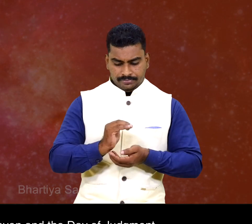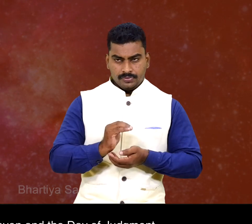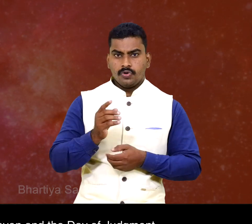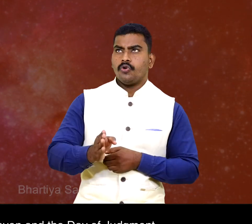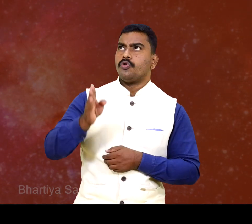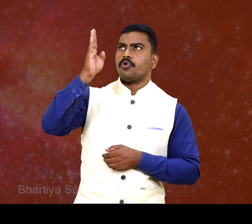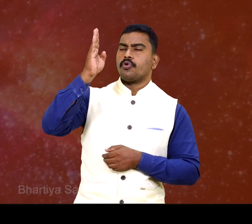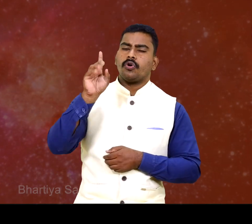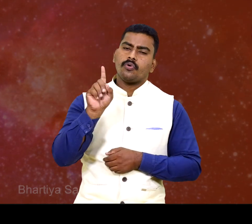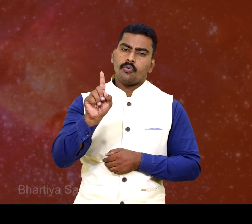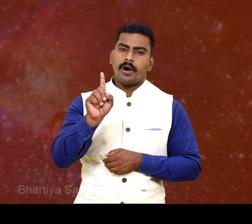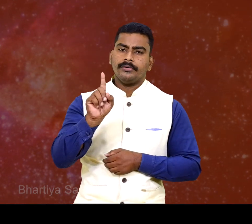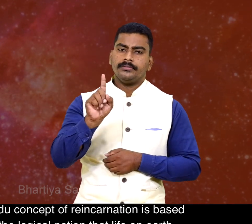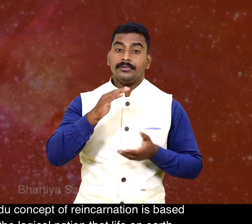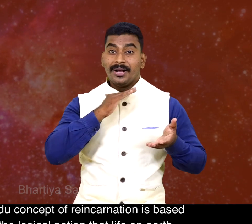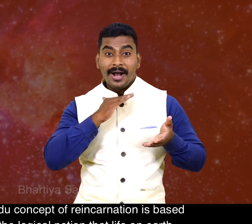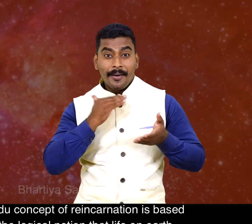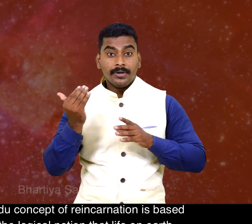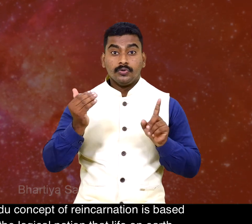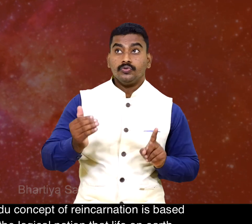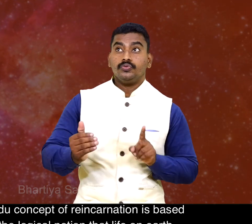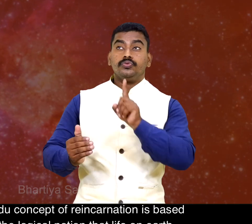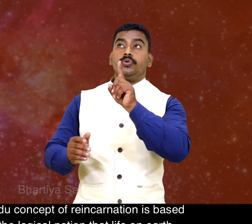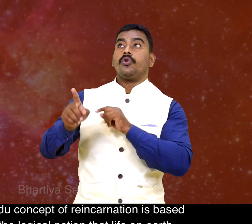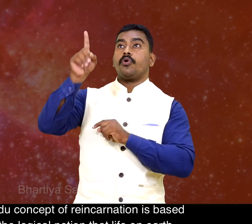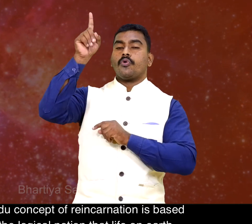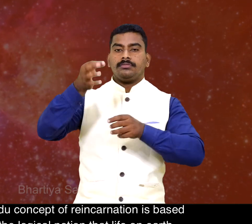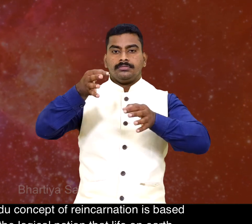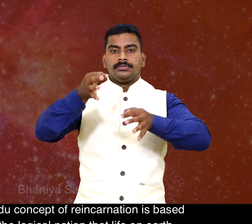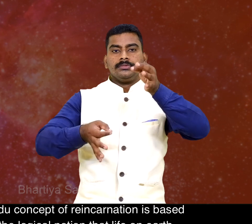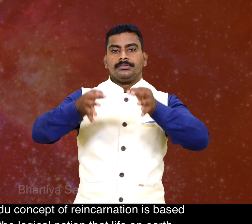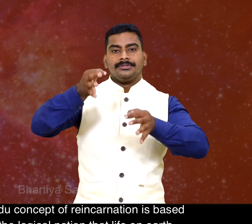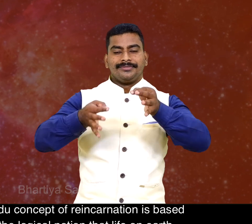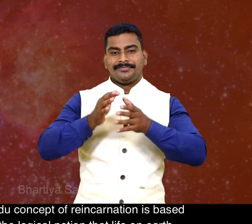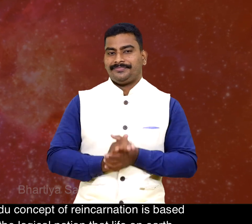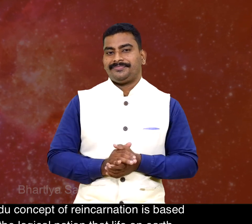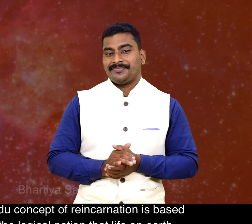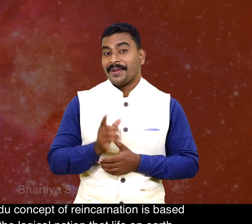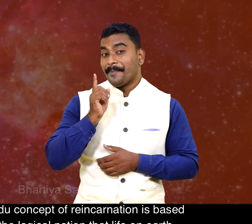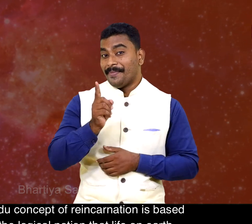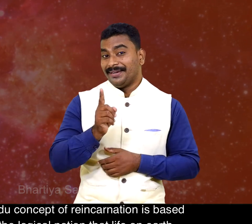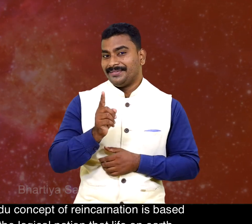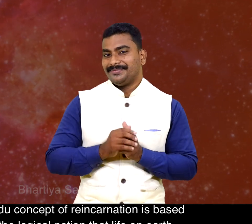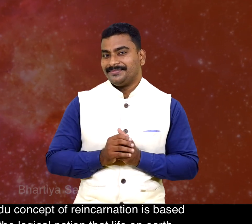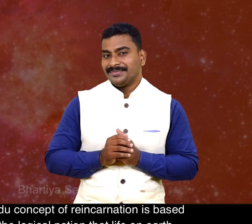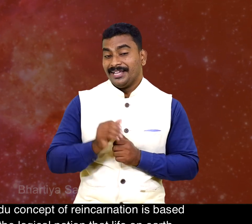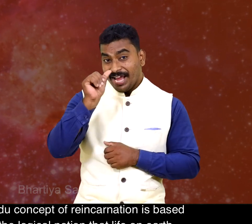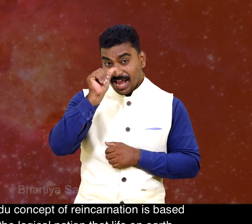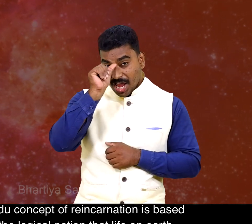judgment. The Hindu concept of reincarnation is based upon the logical notion